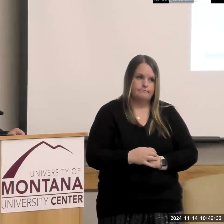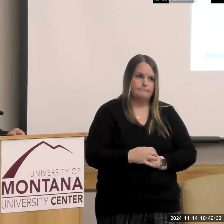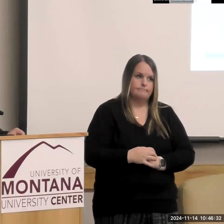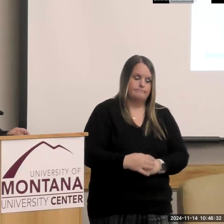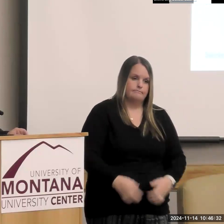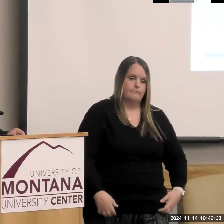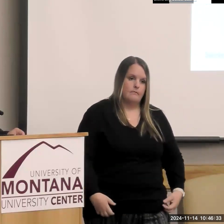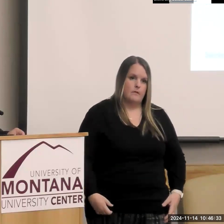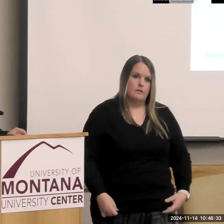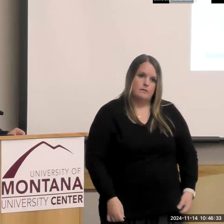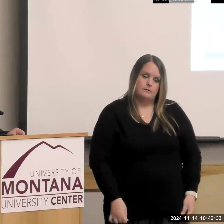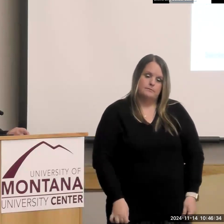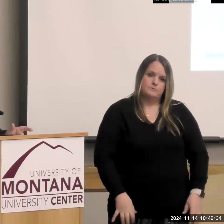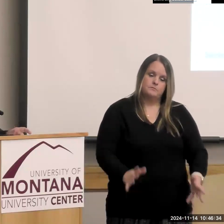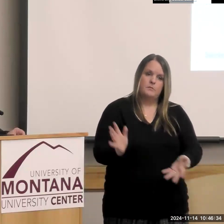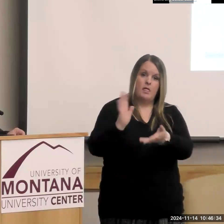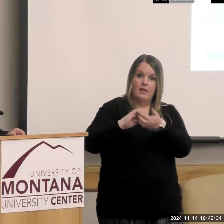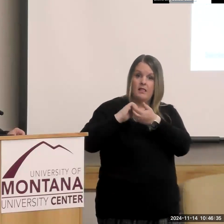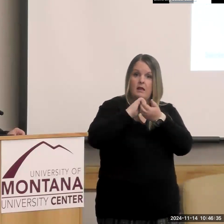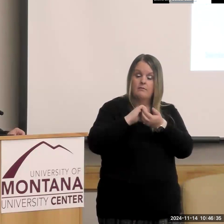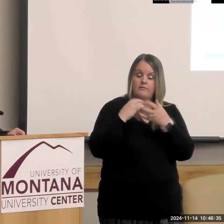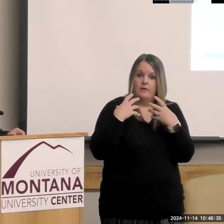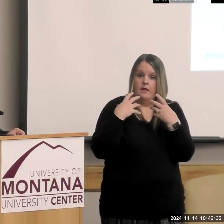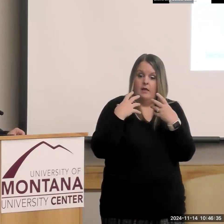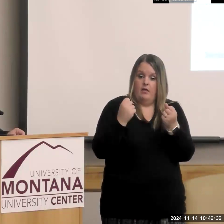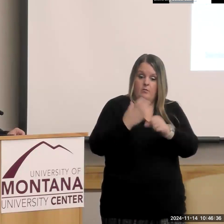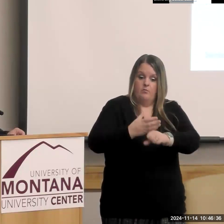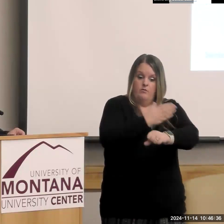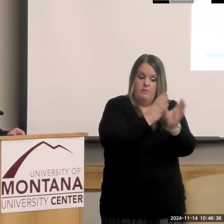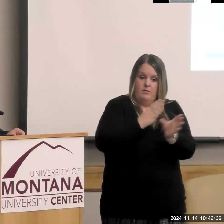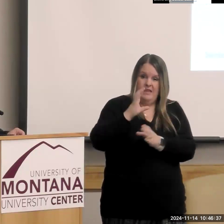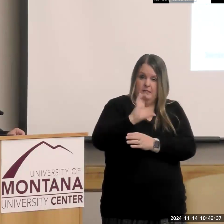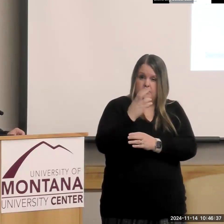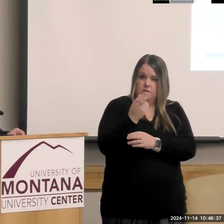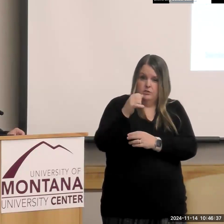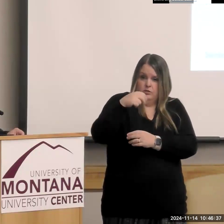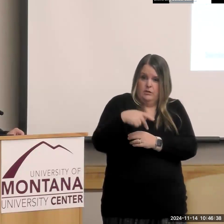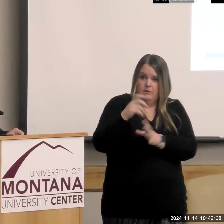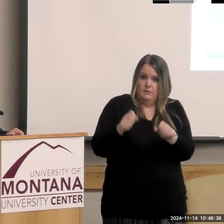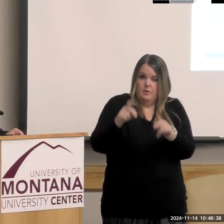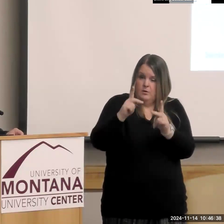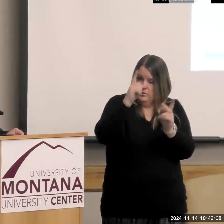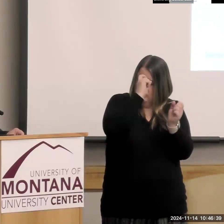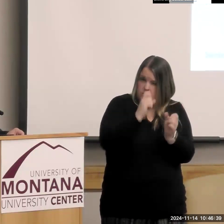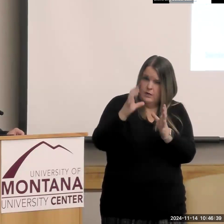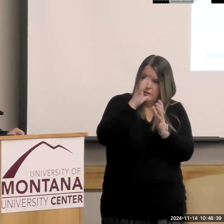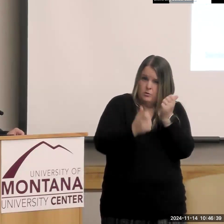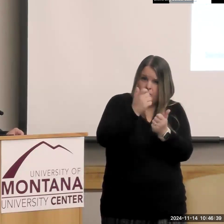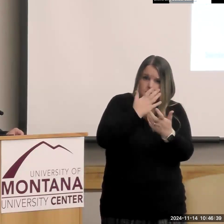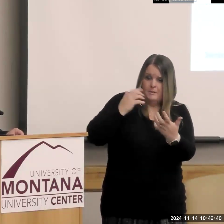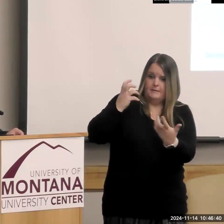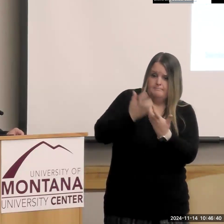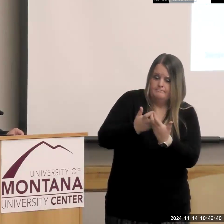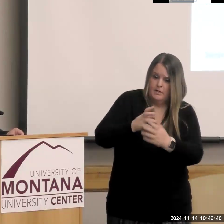The collaborative health improvement planning process, that's the CHIP, is an opportunity for the community to determine which strategies can best leverage assets and address health